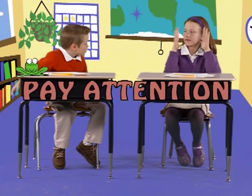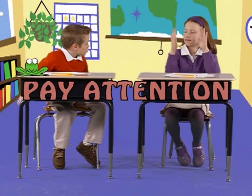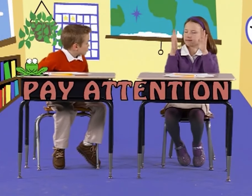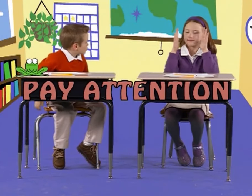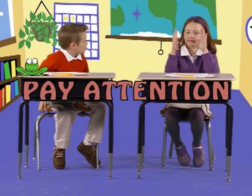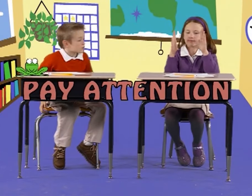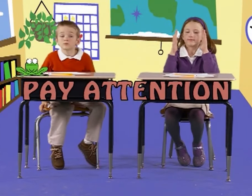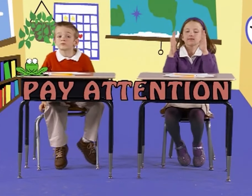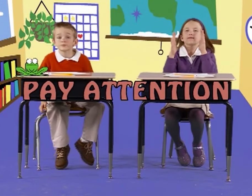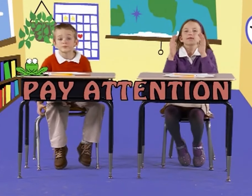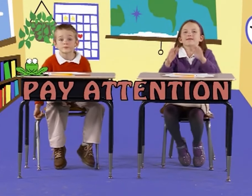Pay attention.